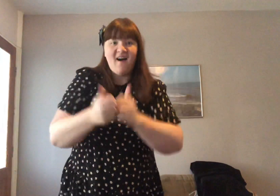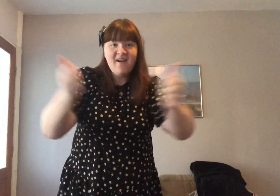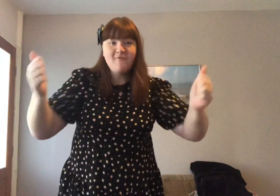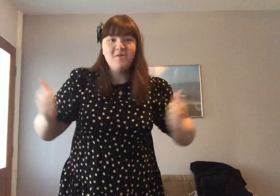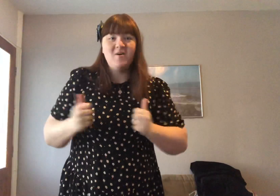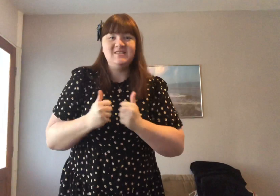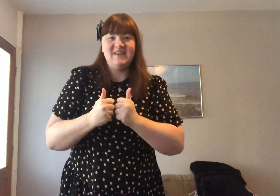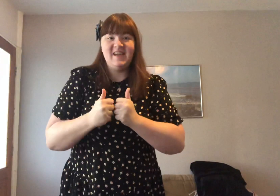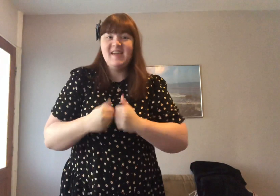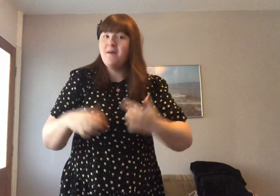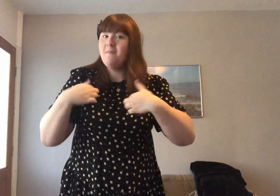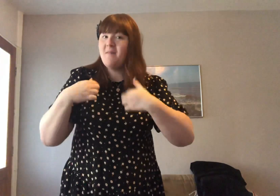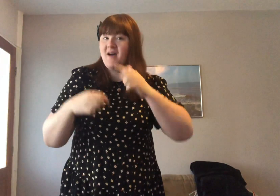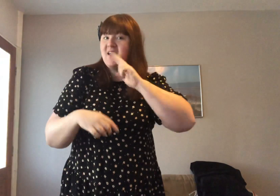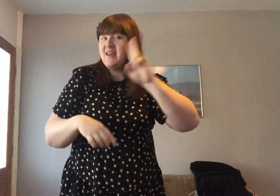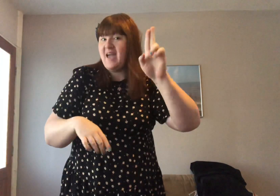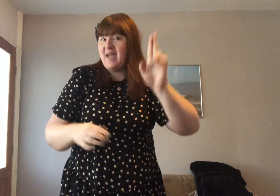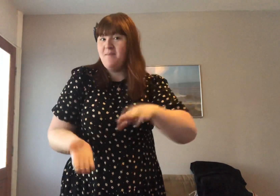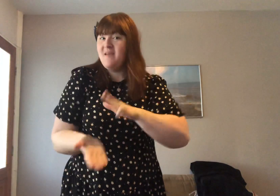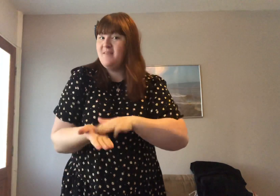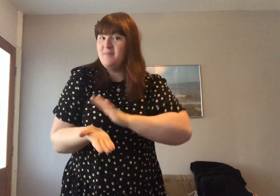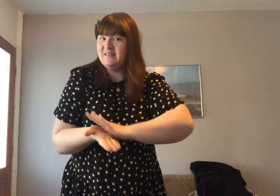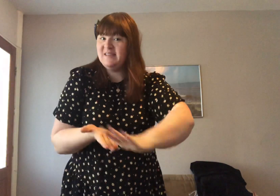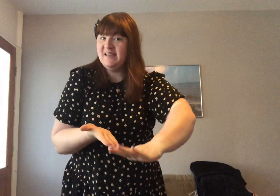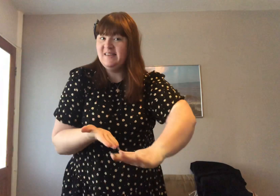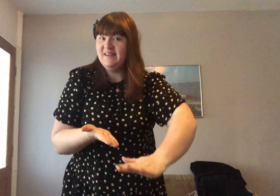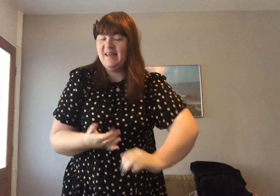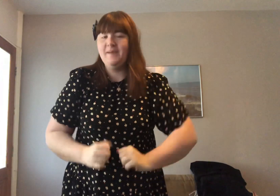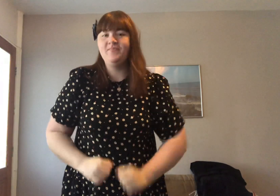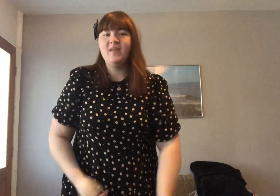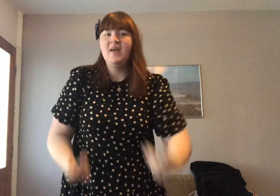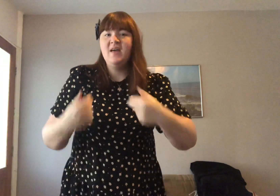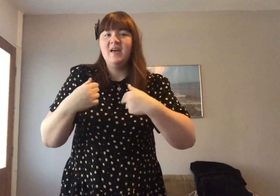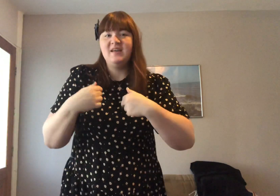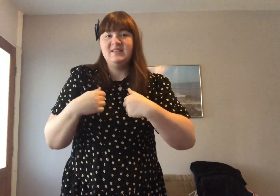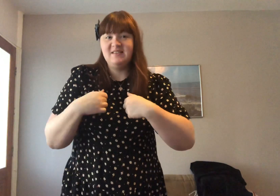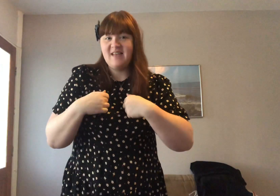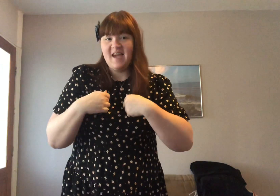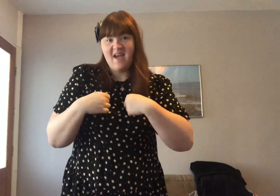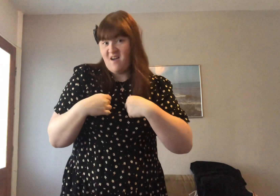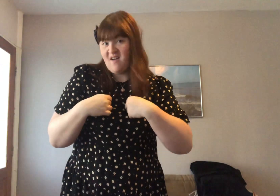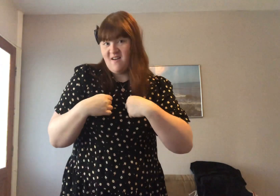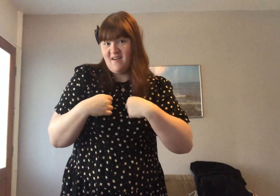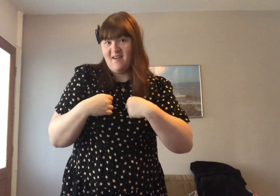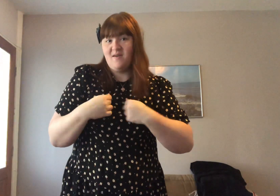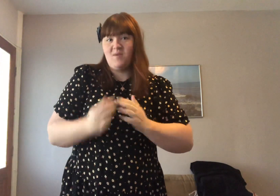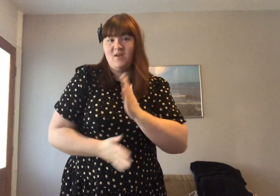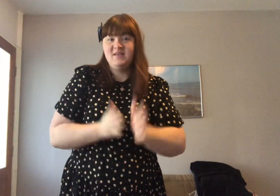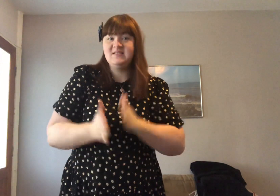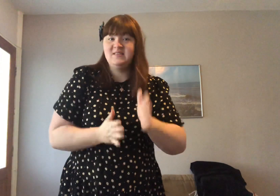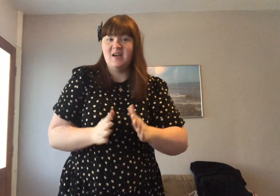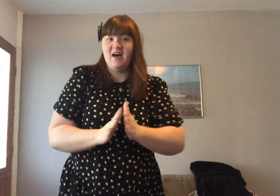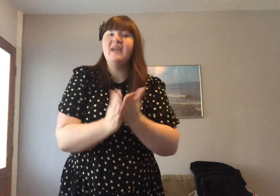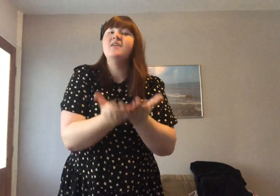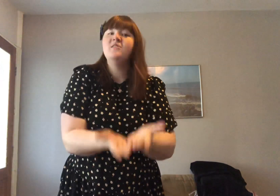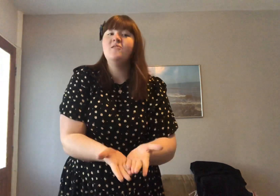Hi everybody, my name is Miss Hindley and today I am going to sign the